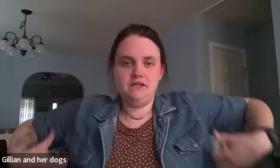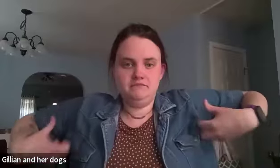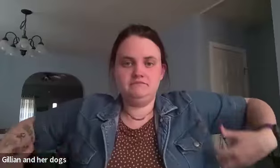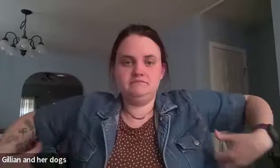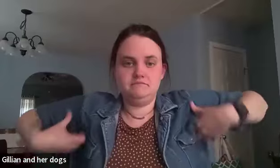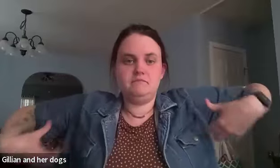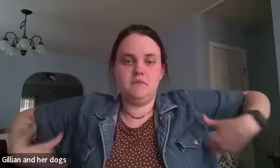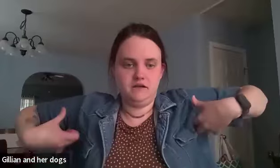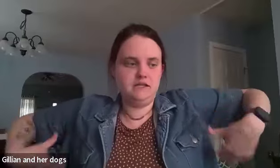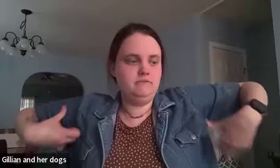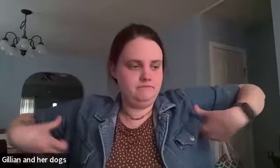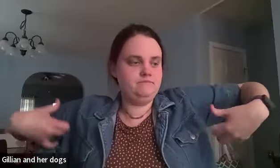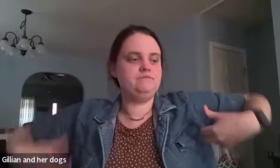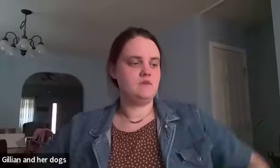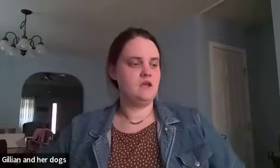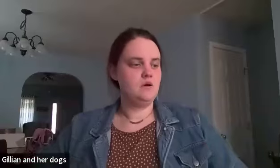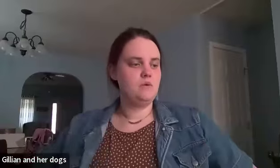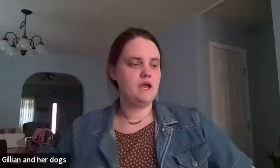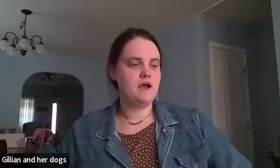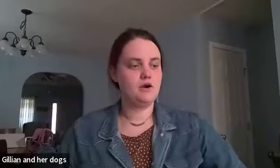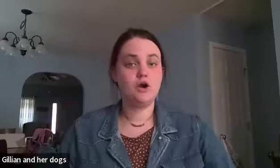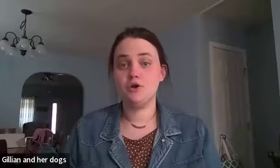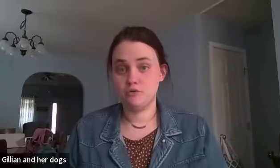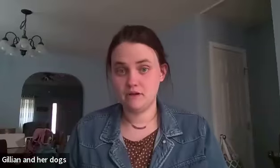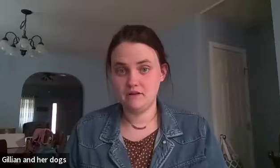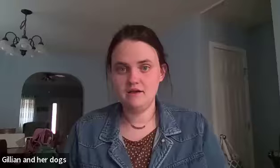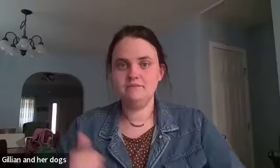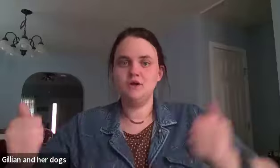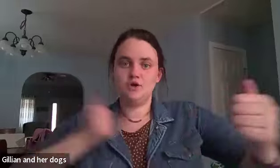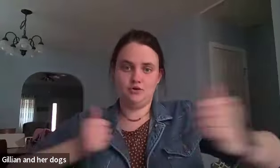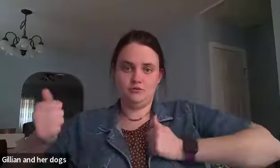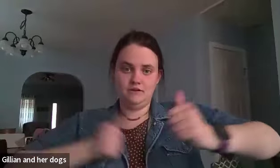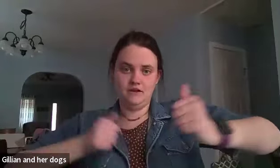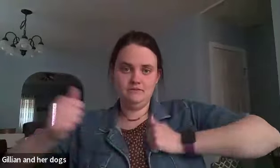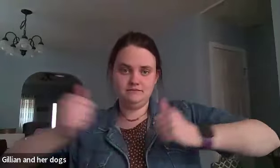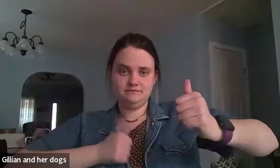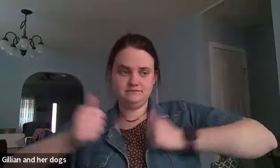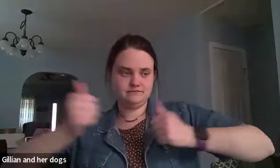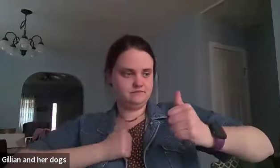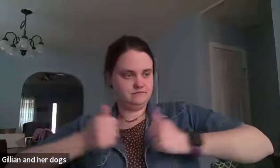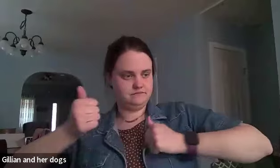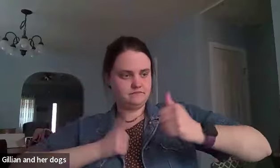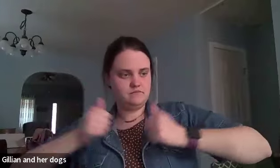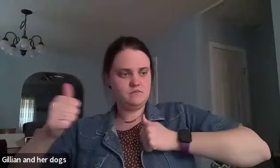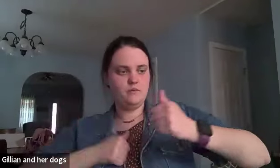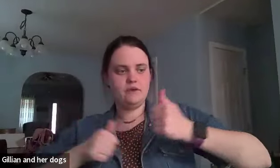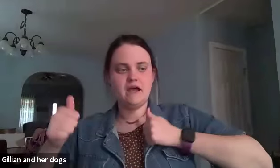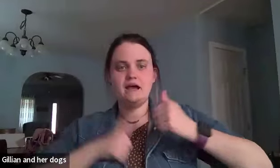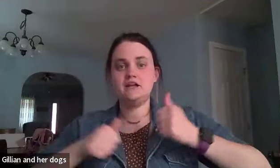monkey, monkey. We had our gorilla, gorilla. We